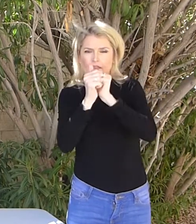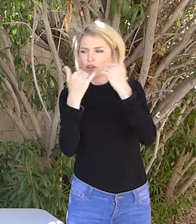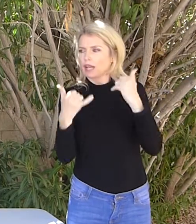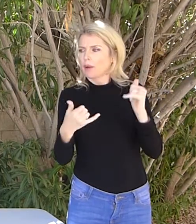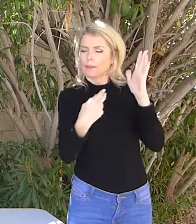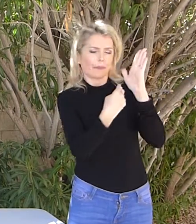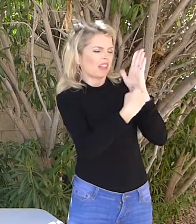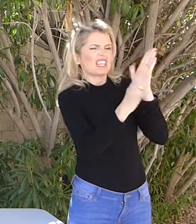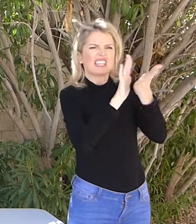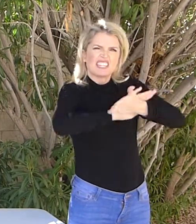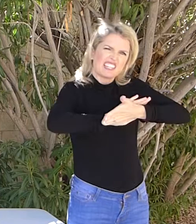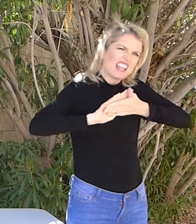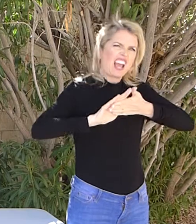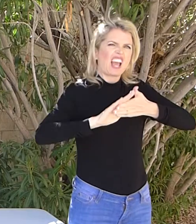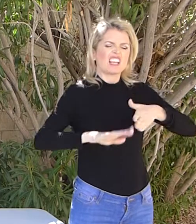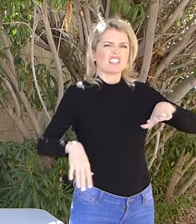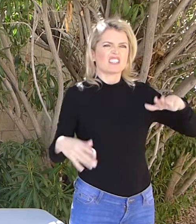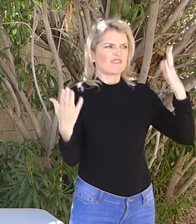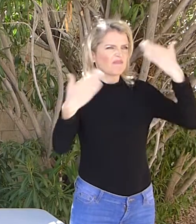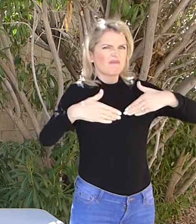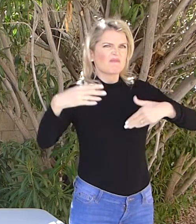together? I'm going to get a nice